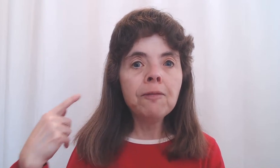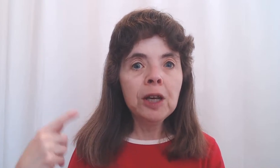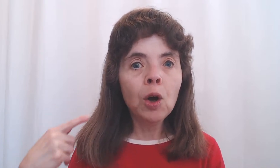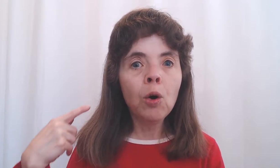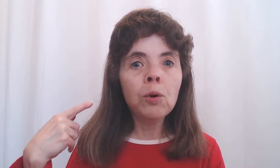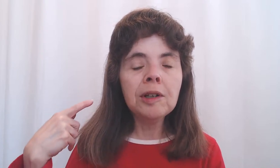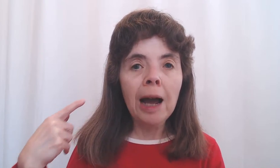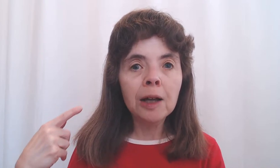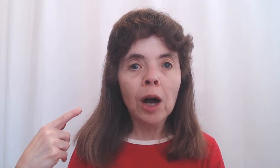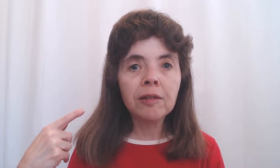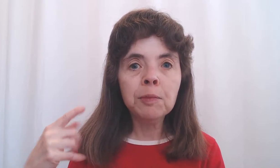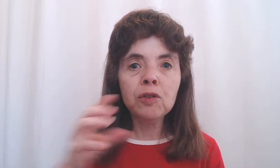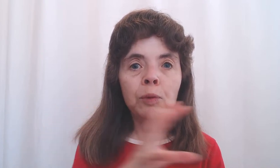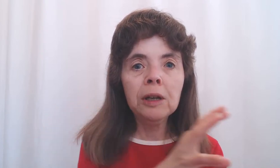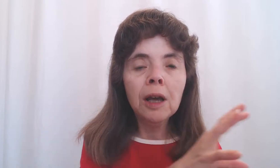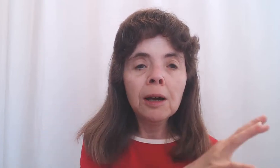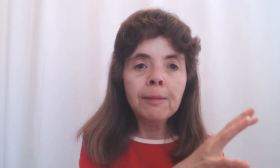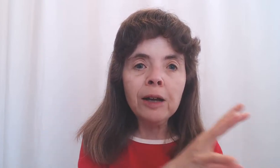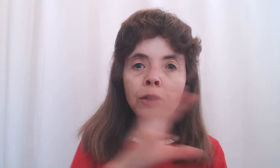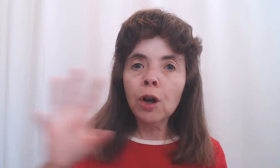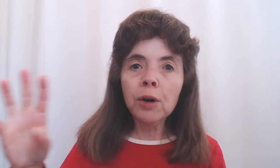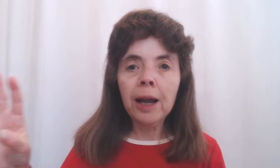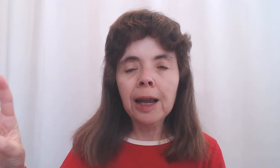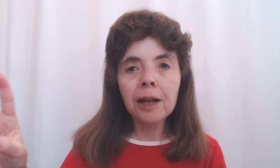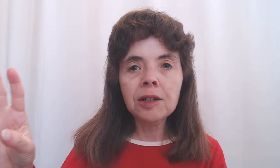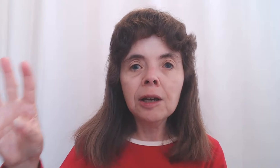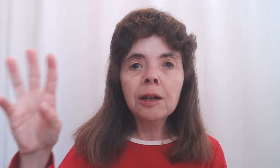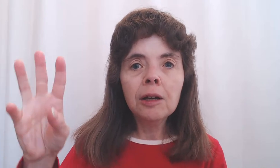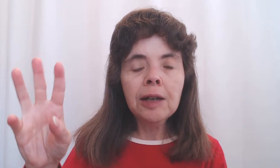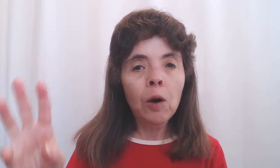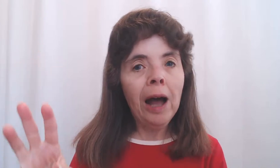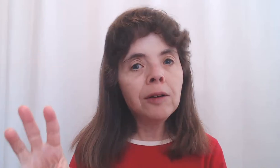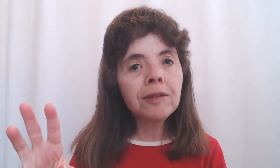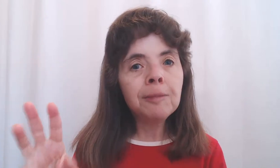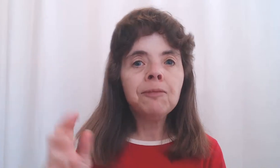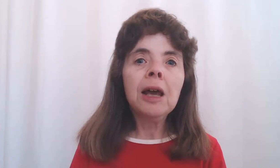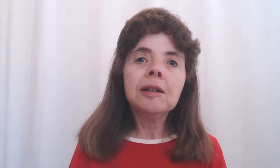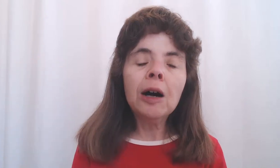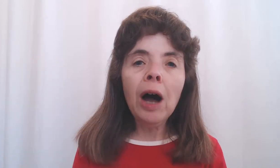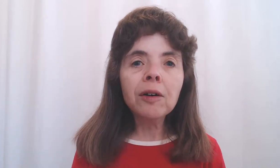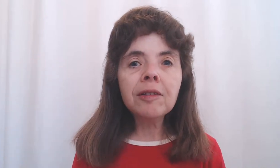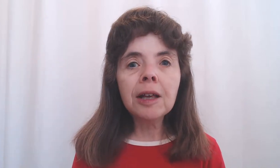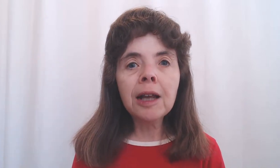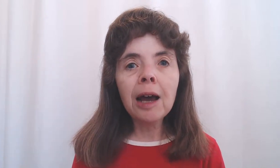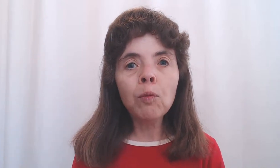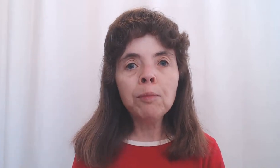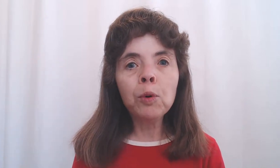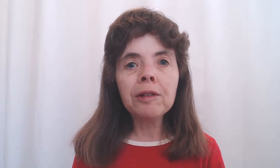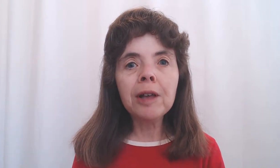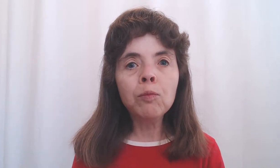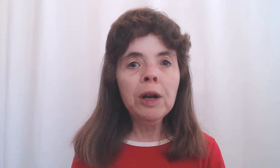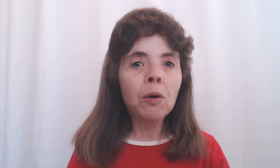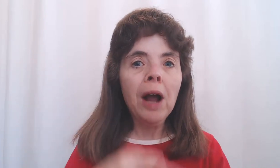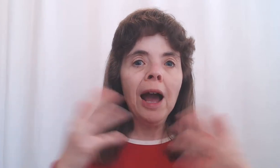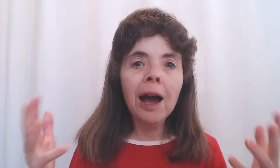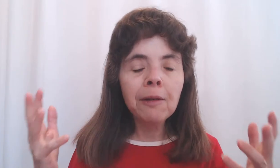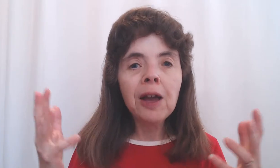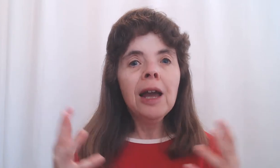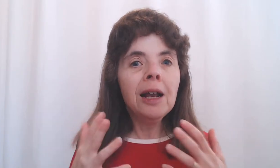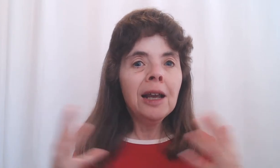video dialogues between Michael Lacona and Dale Allison, Dale Allison at one point said, we don't have any